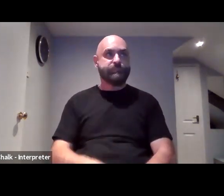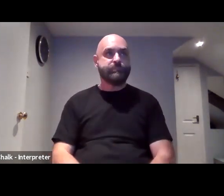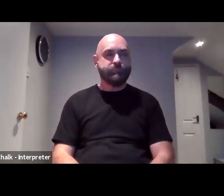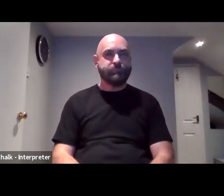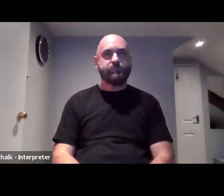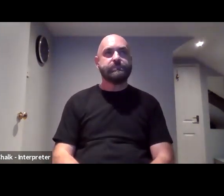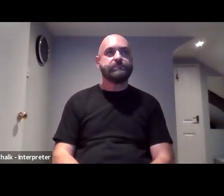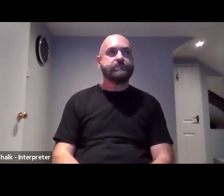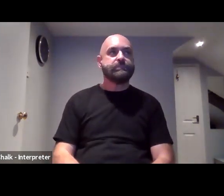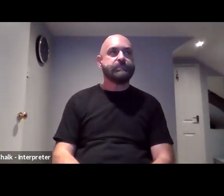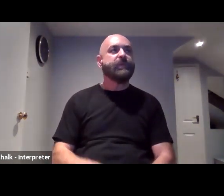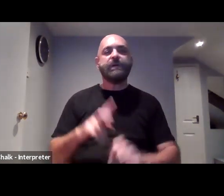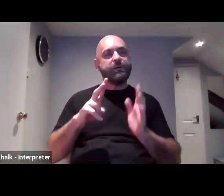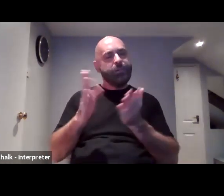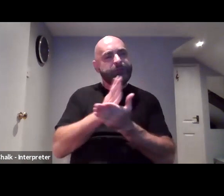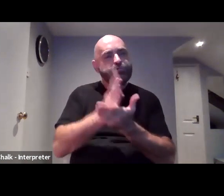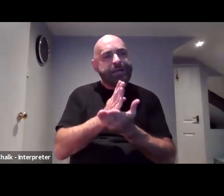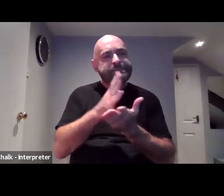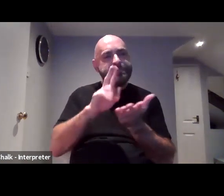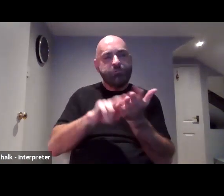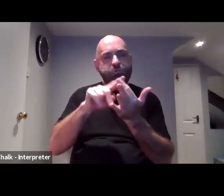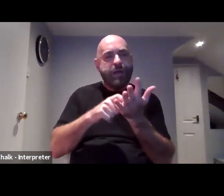The Veracity Index.